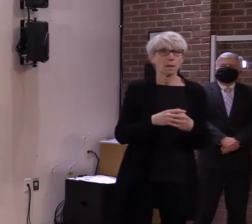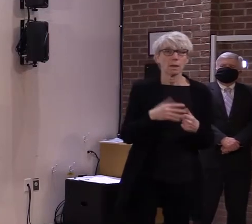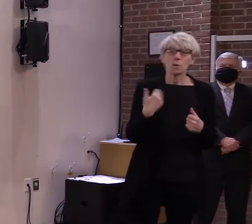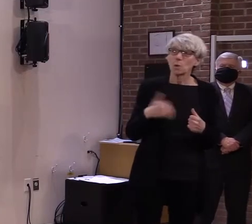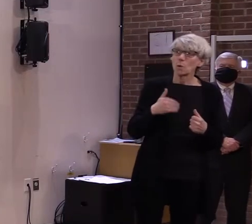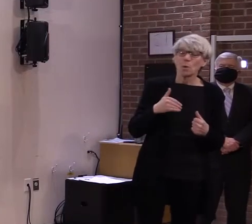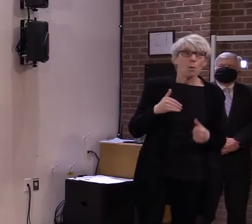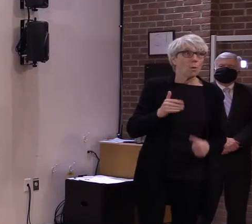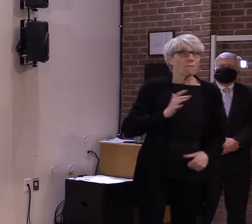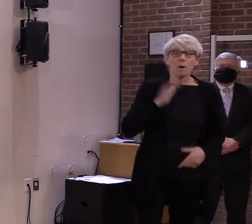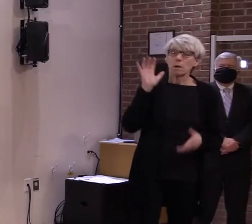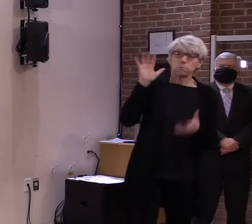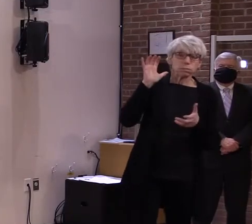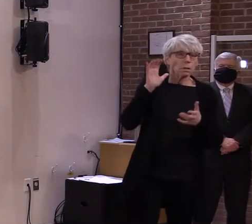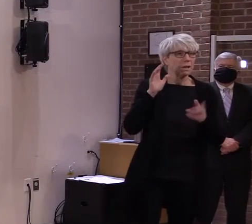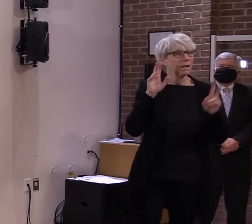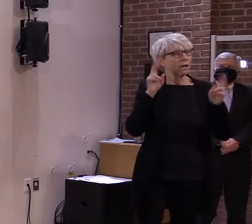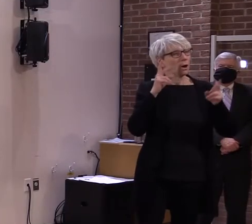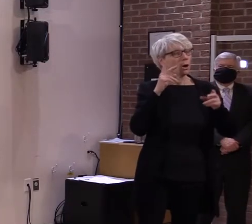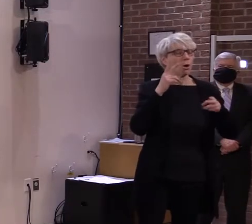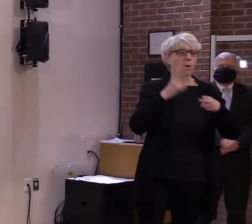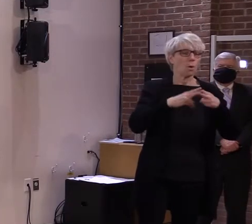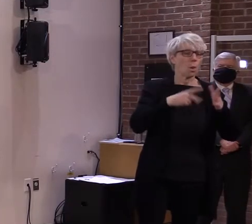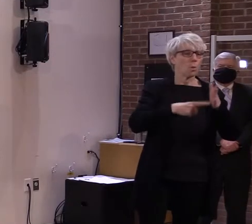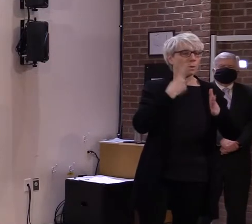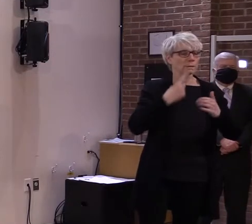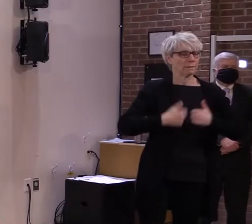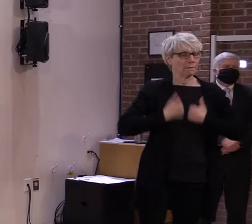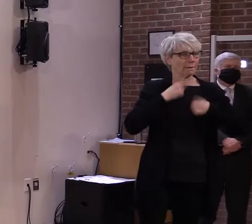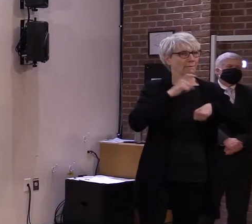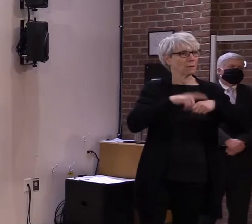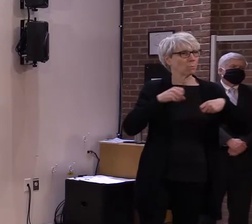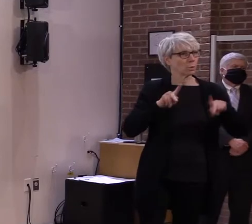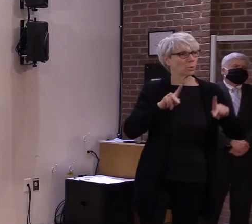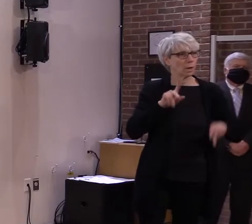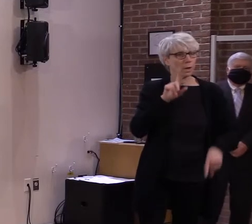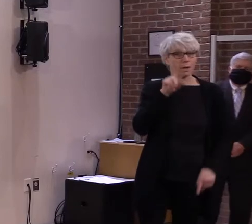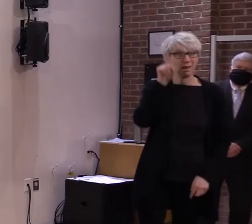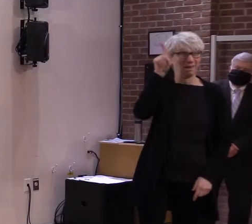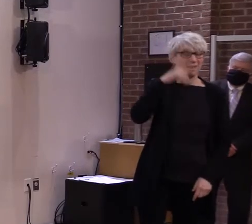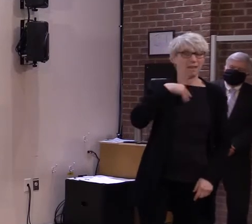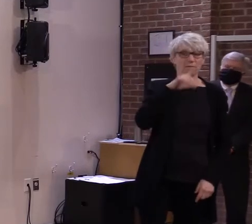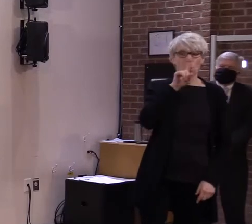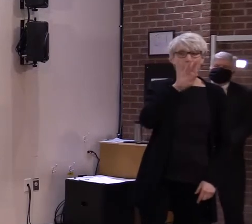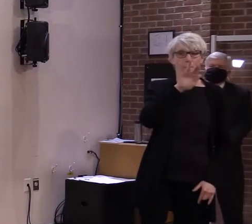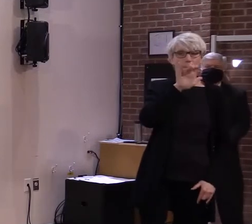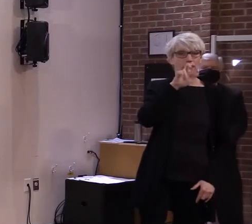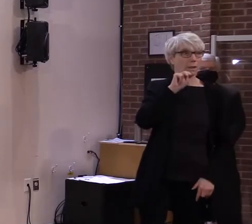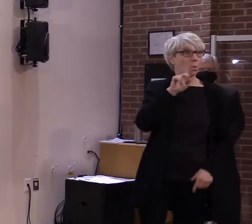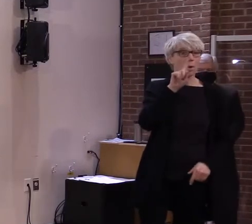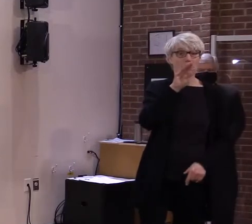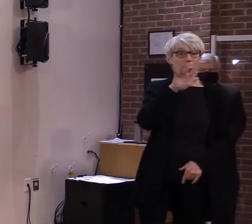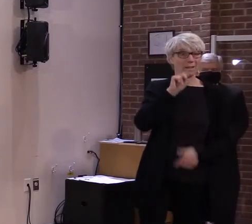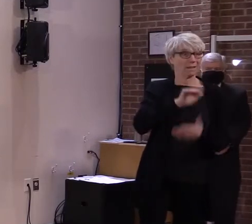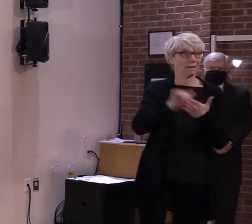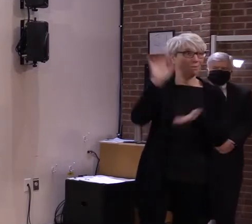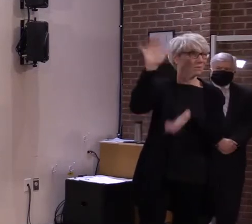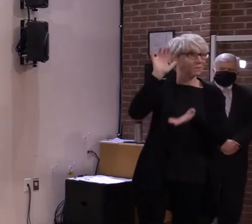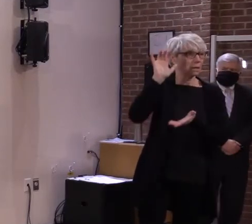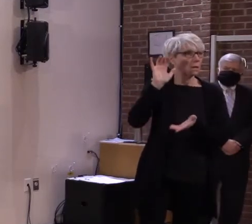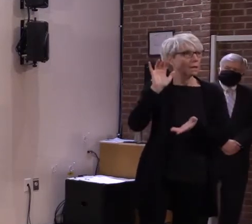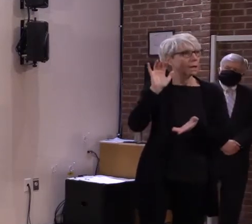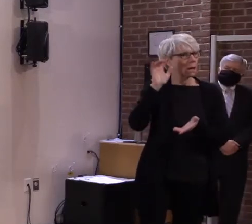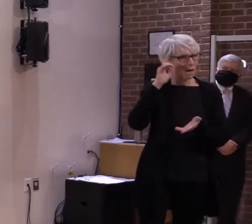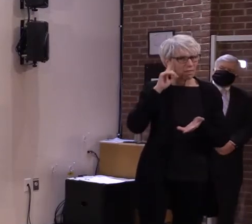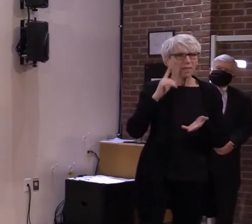once-in-a-lifetime opportunity here. As we have $1 billion to spend, I think it should be transparent, something that that